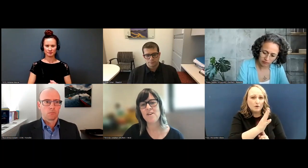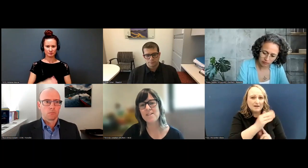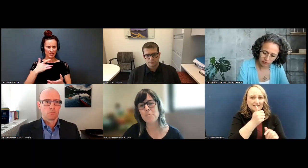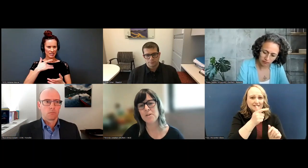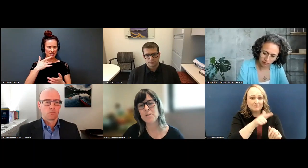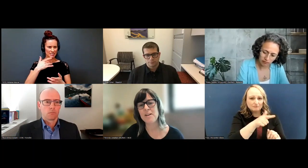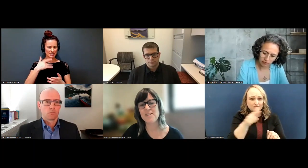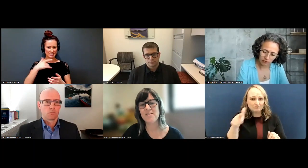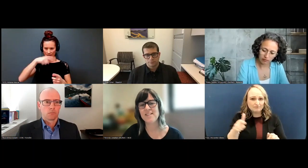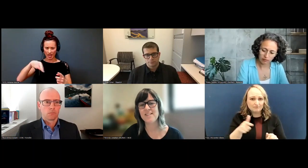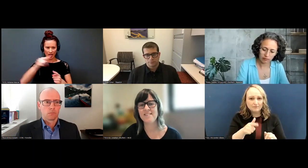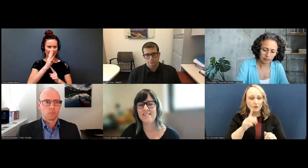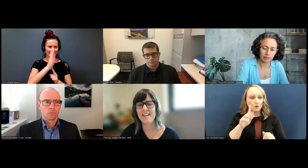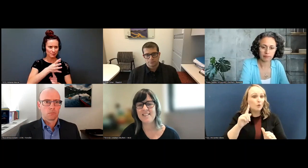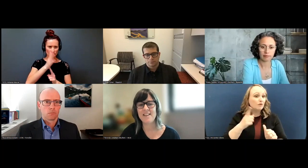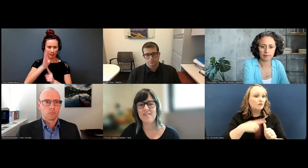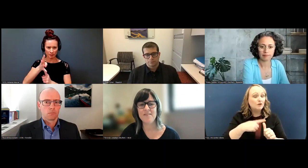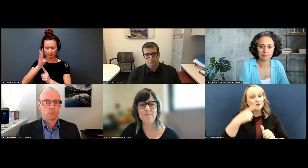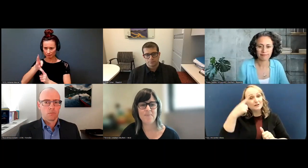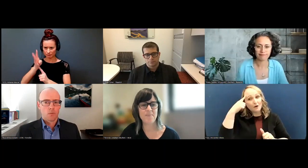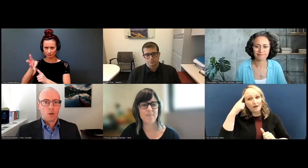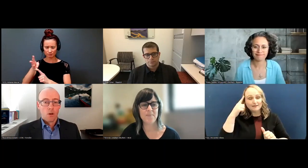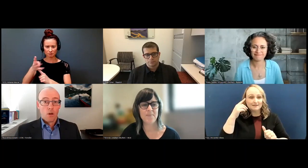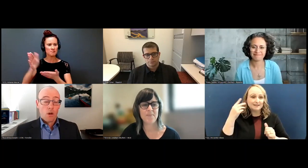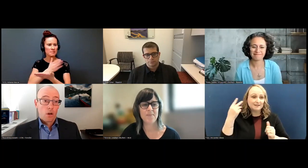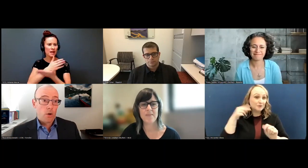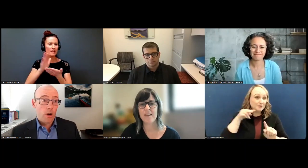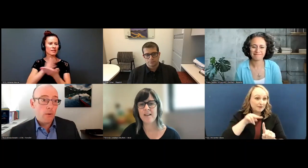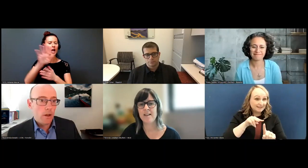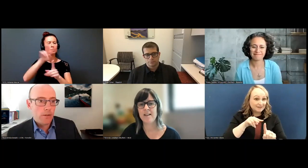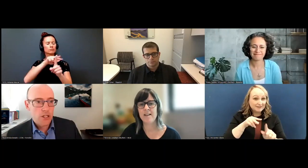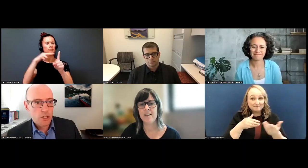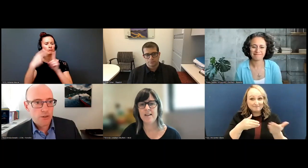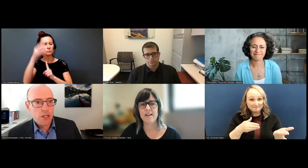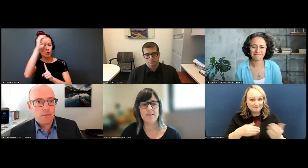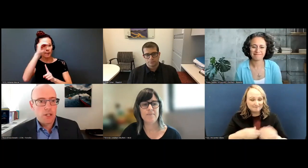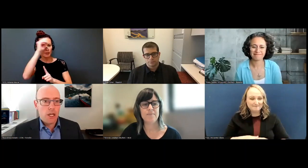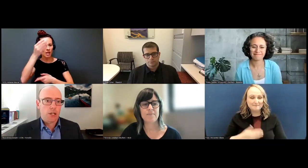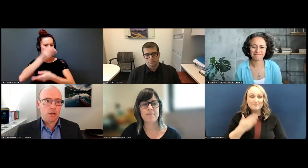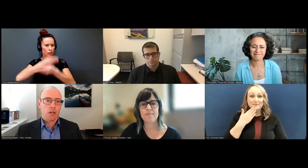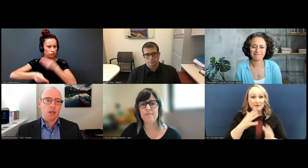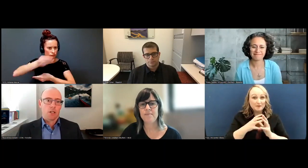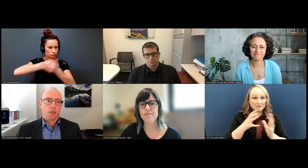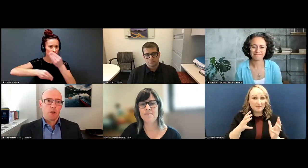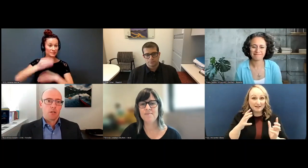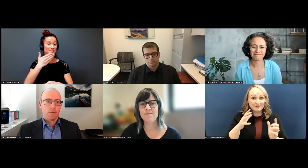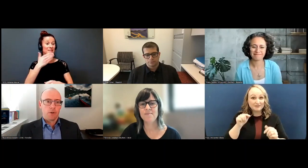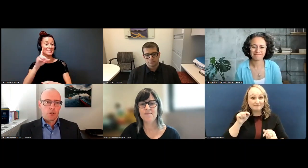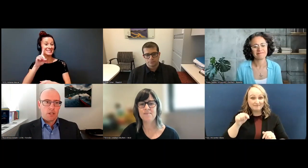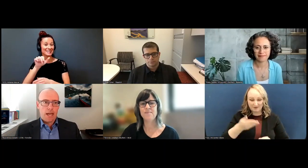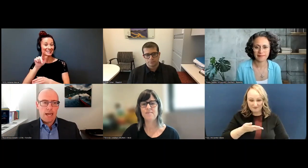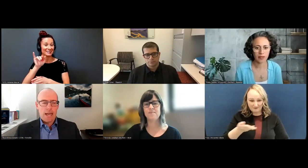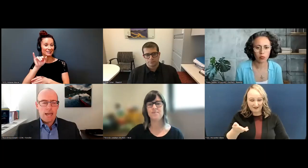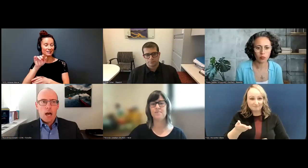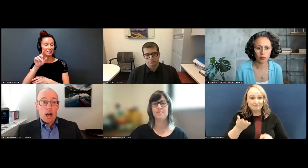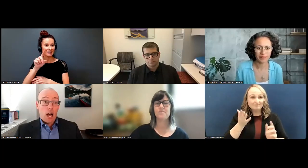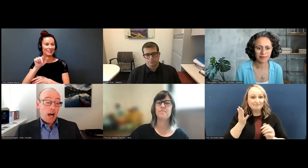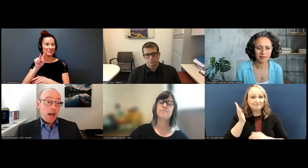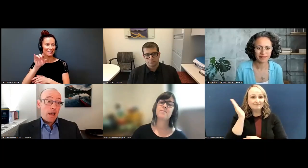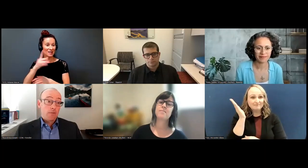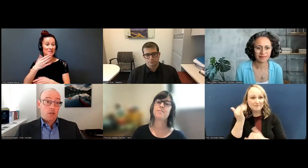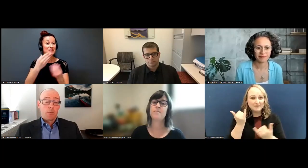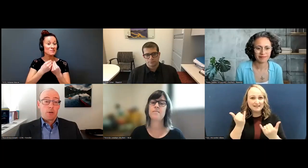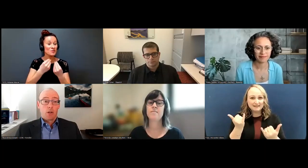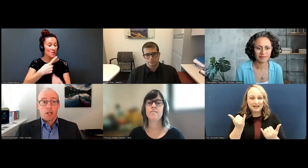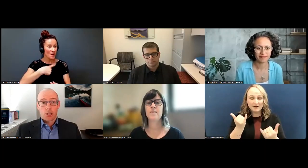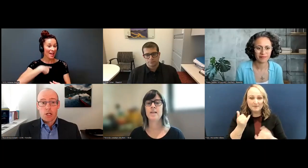initial thoughts and perspectives. Thanks, David. Great. Well, thanks so much for the invitation to speak to folks today.